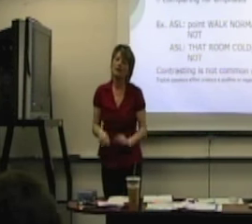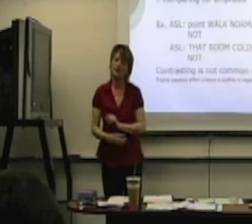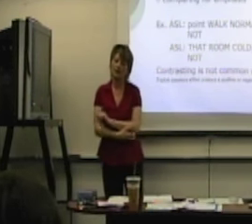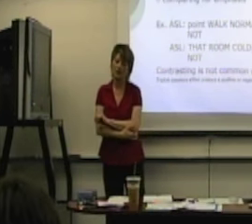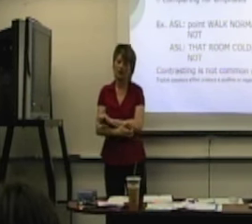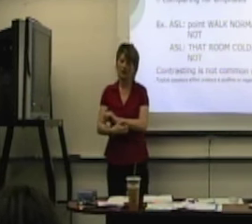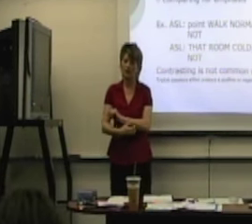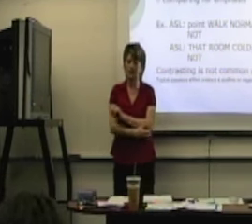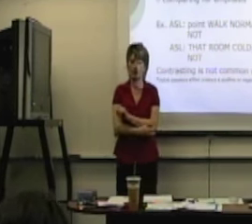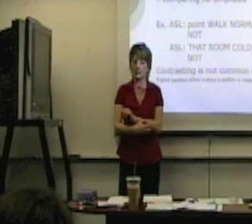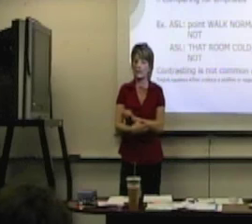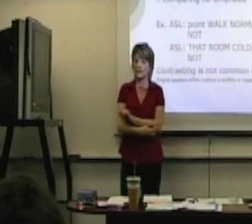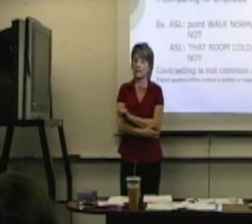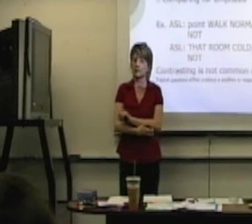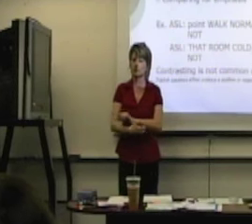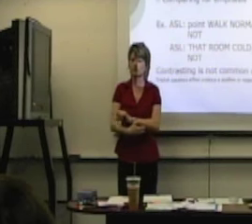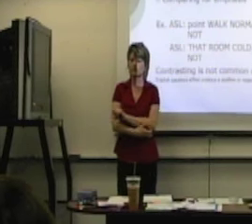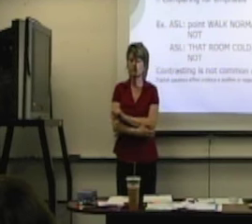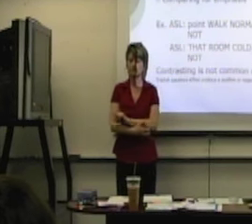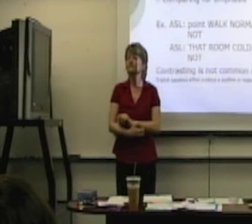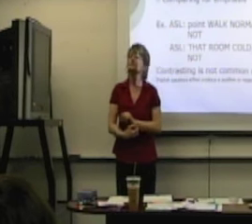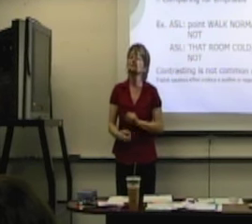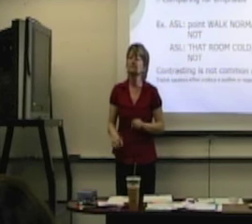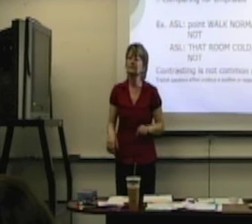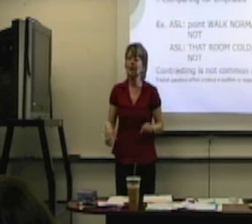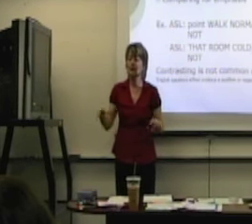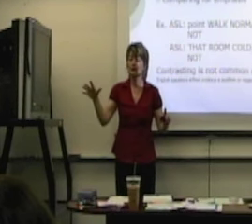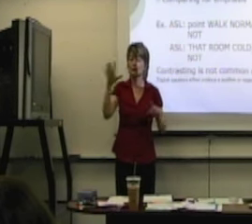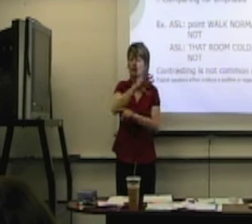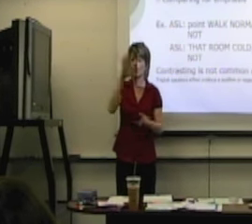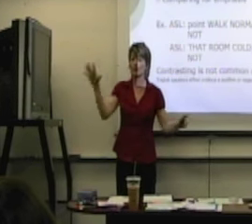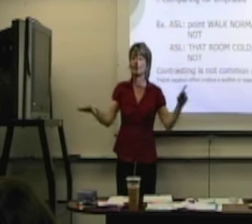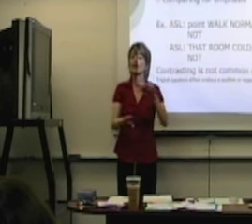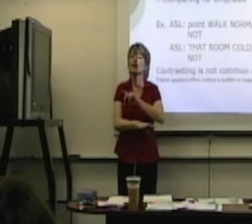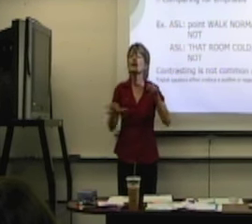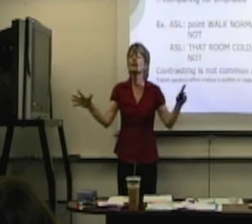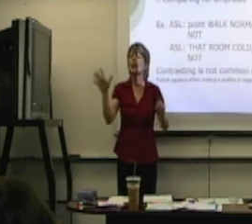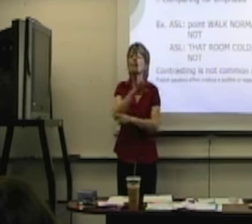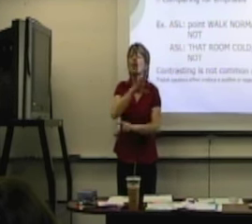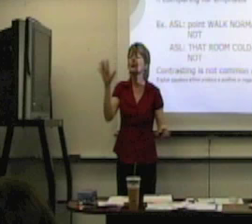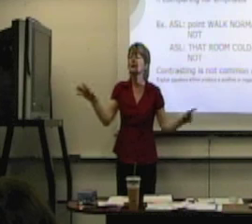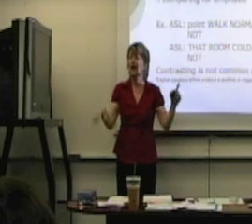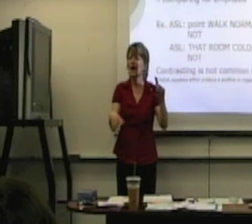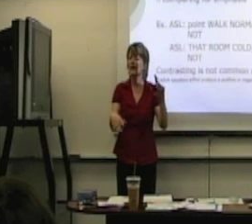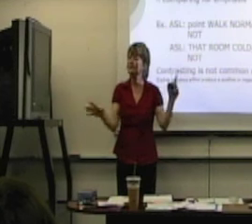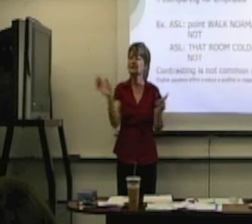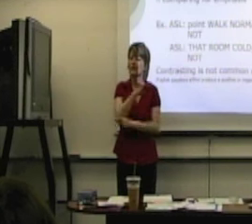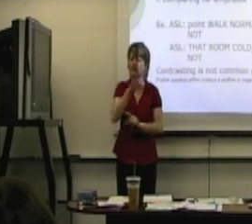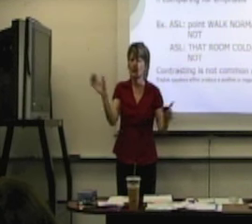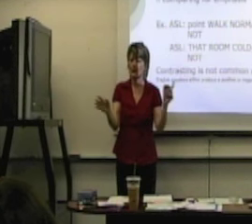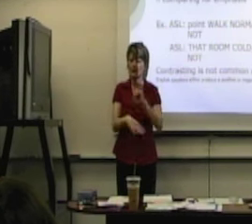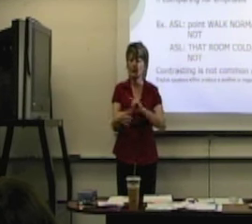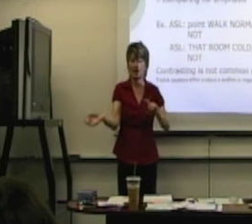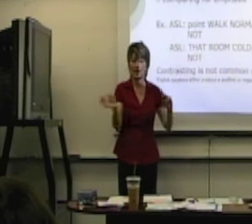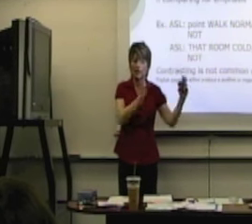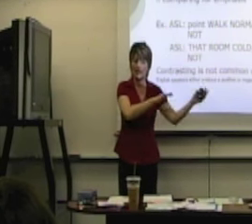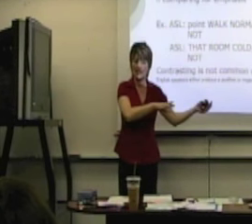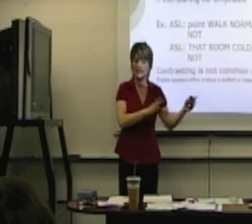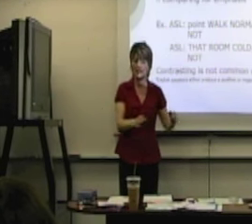at the end, that you're not just blathering on. Do you know what I mean? Well, that's negation. What mode? though. That's And I was going to say, what mode are we working at? Are you going ASL to